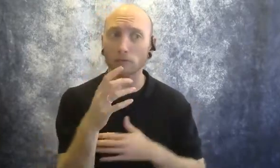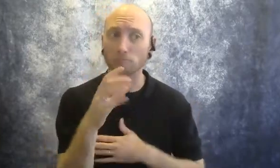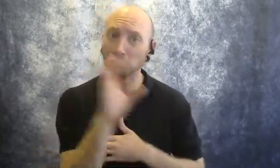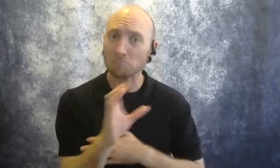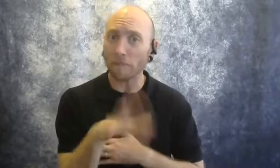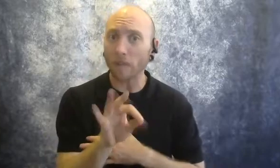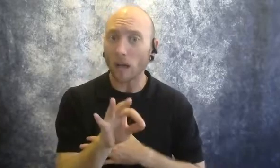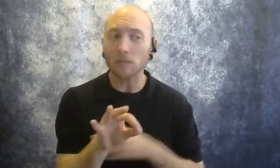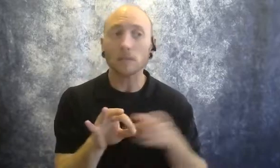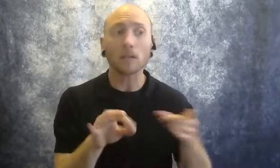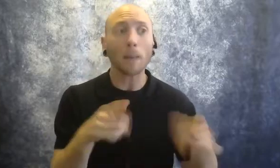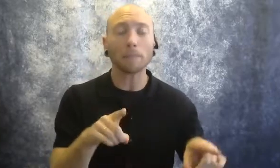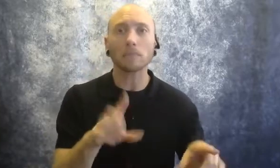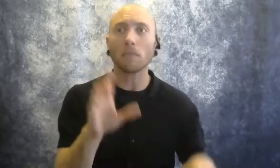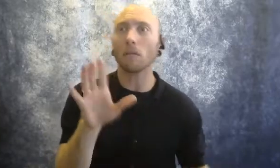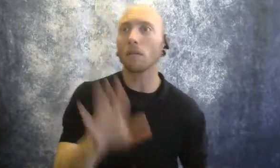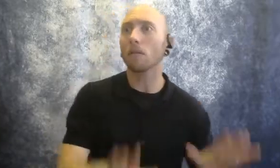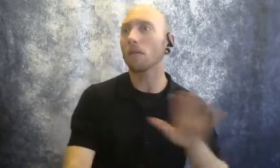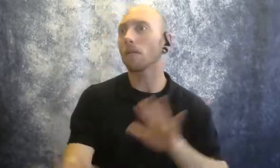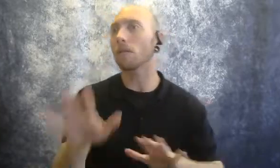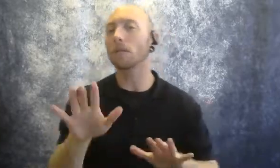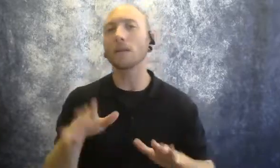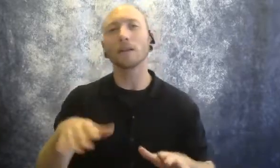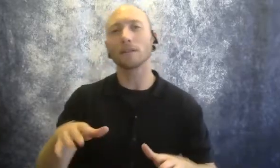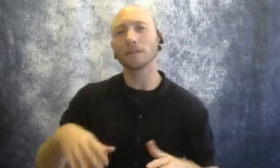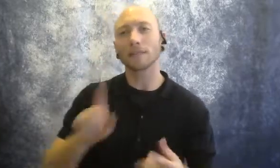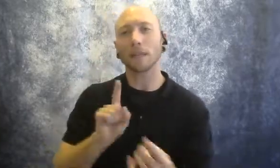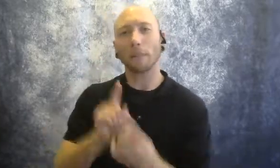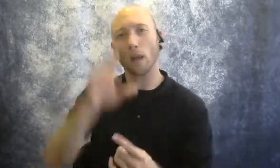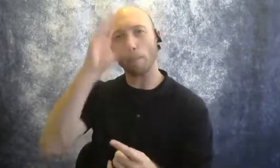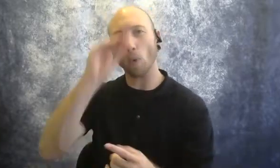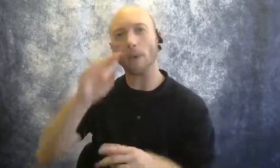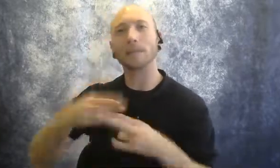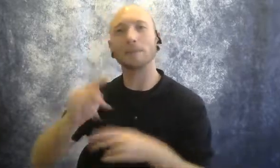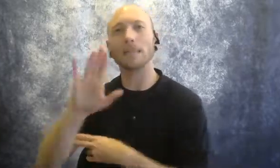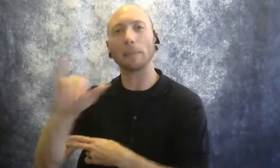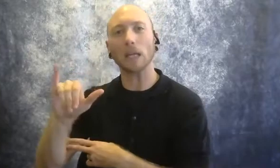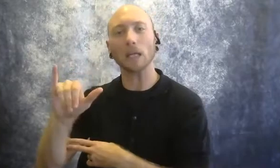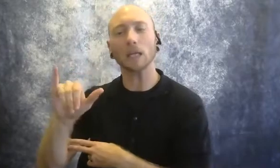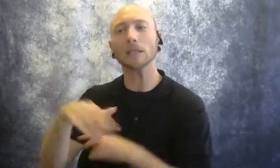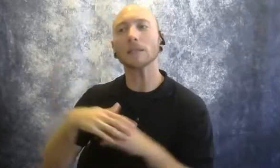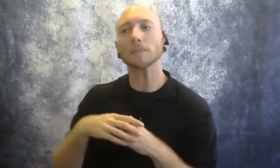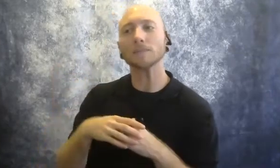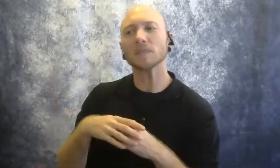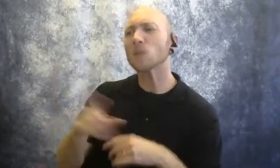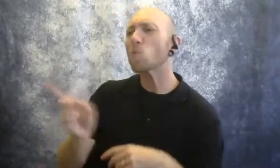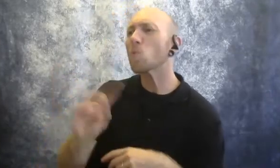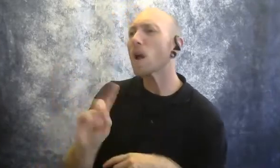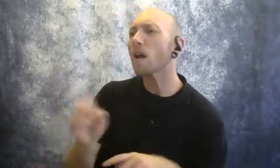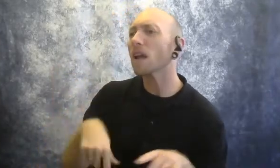Saturday he set out to find it. When he became disoriented, he asked a young boy where the park was. The boy, named Timmy, said he'd